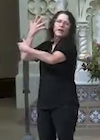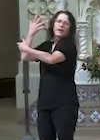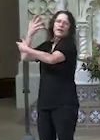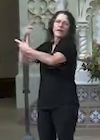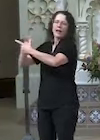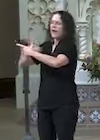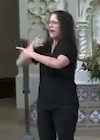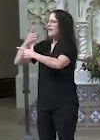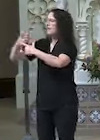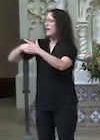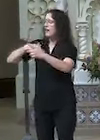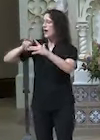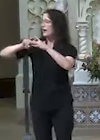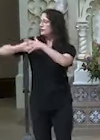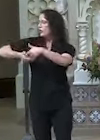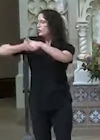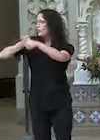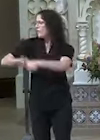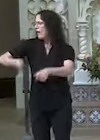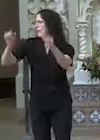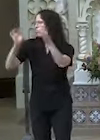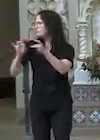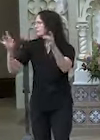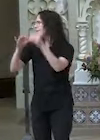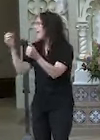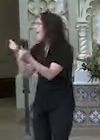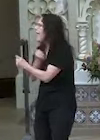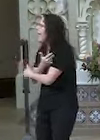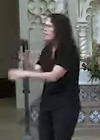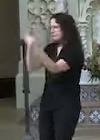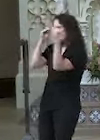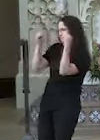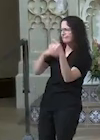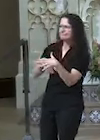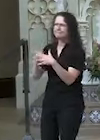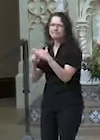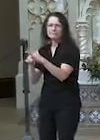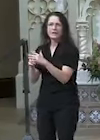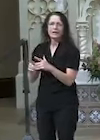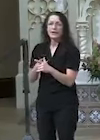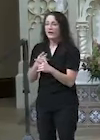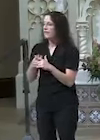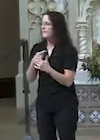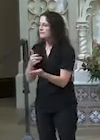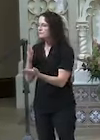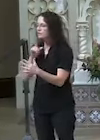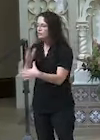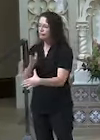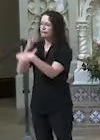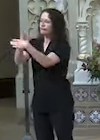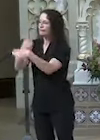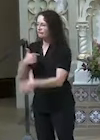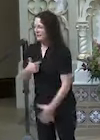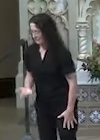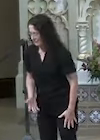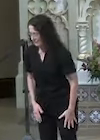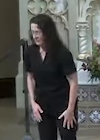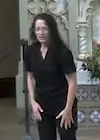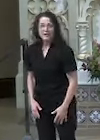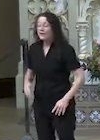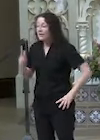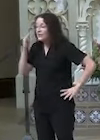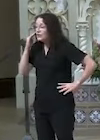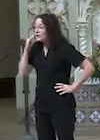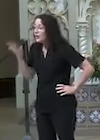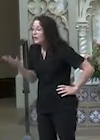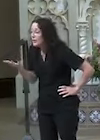I started to do everything, right, that she had told everybody in front of me. And She stopped me. And you know what